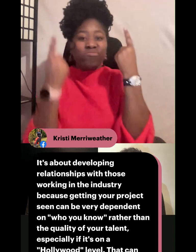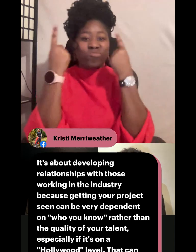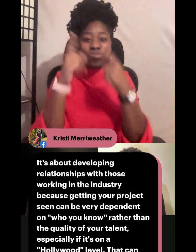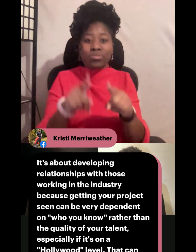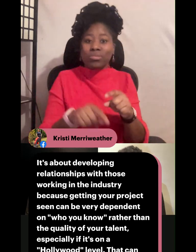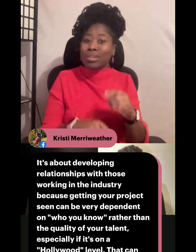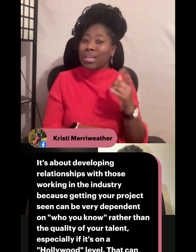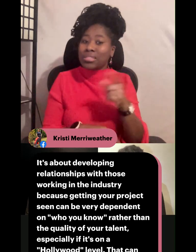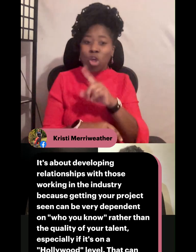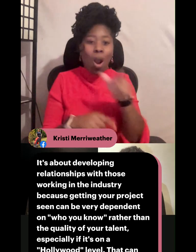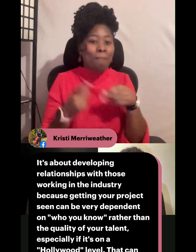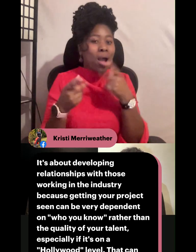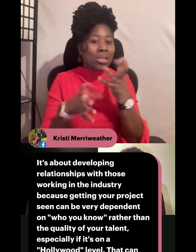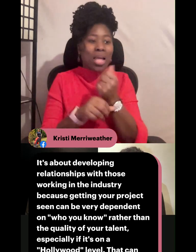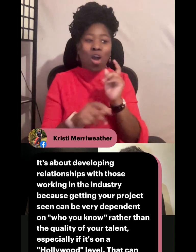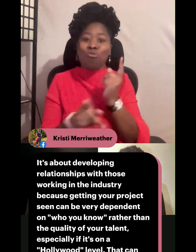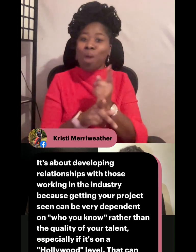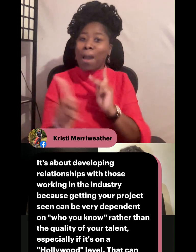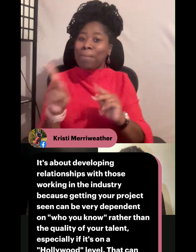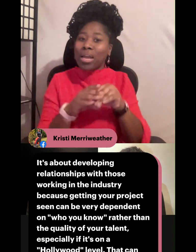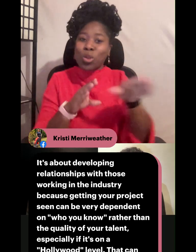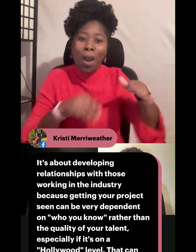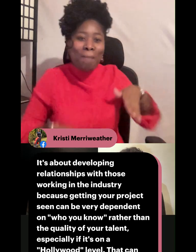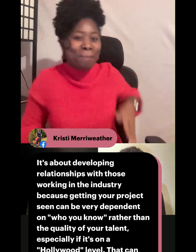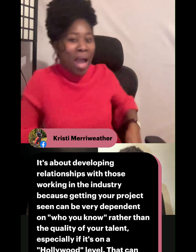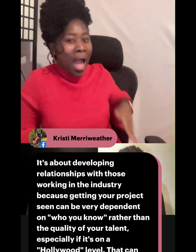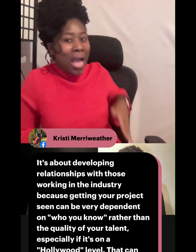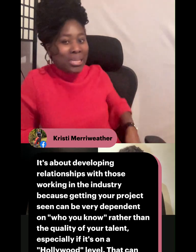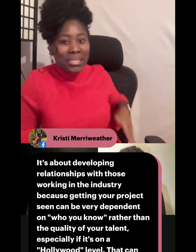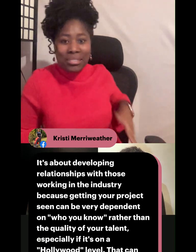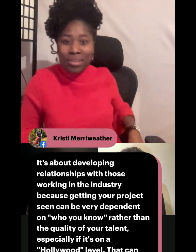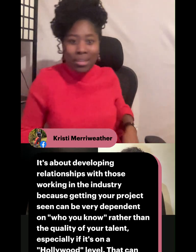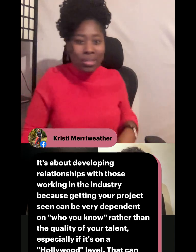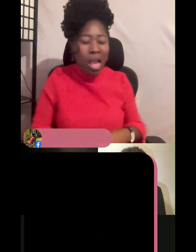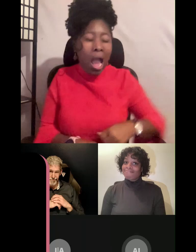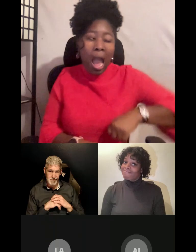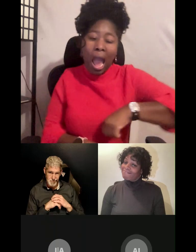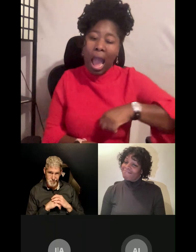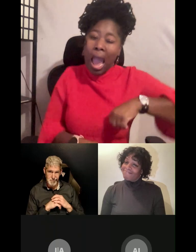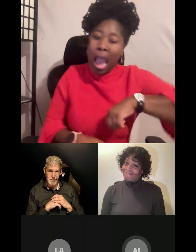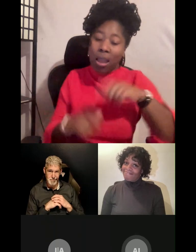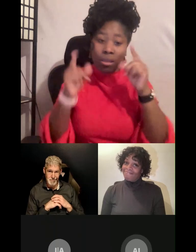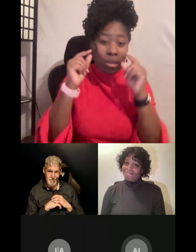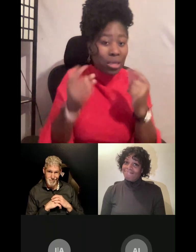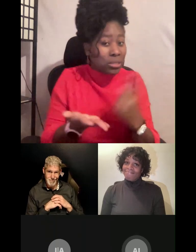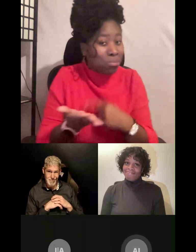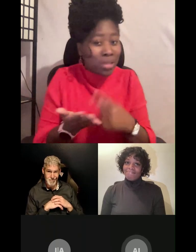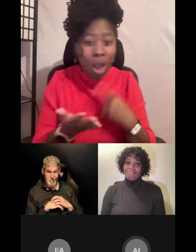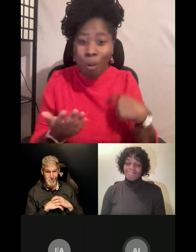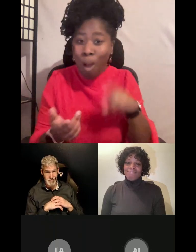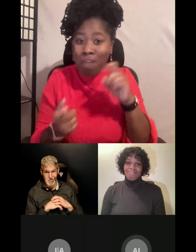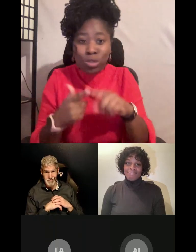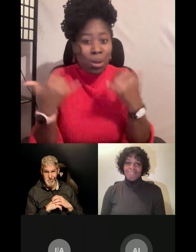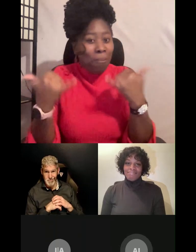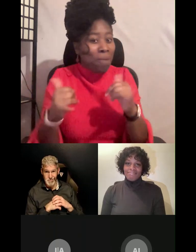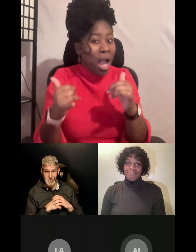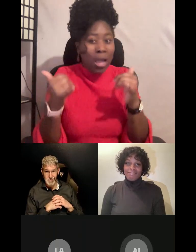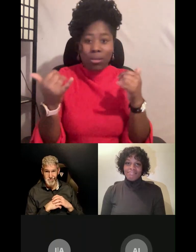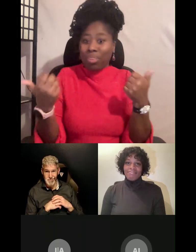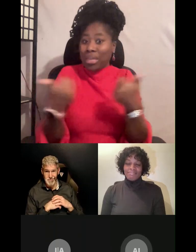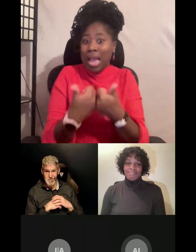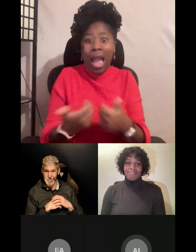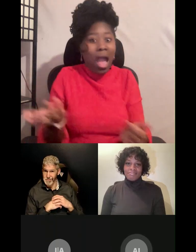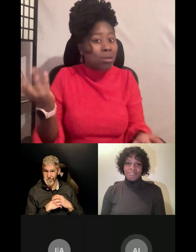You have to become yeah, thank you, Christy, for your point. You do have to become comfortable with interacting, intermingling, with hearing